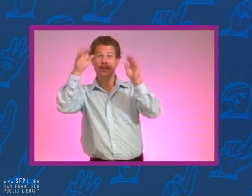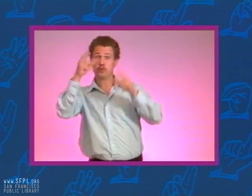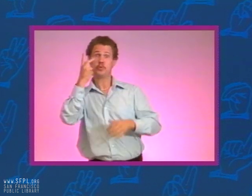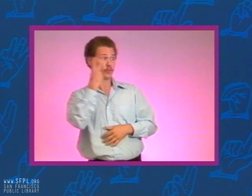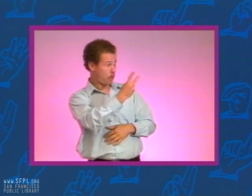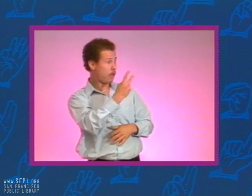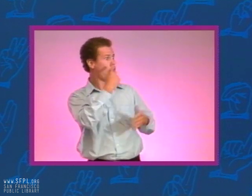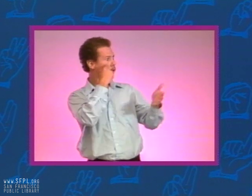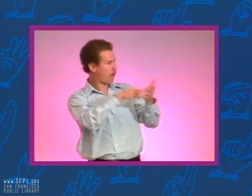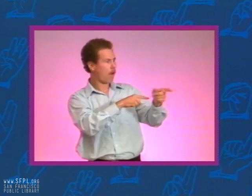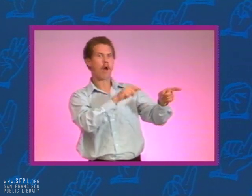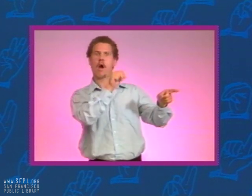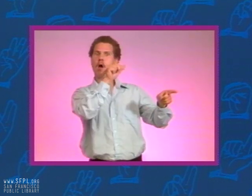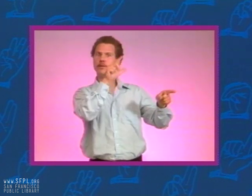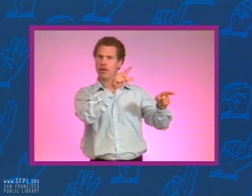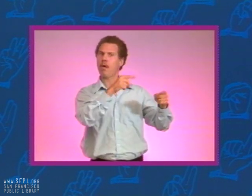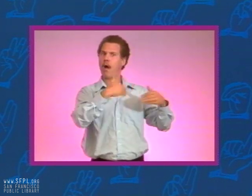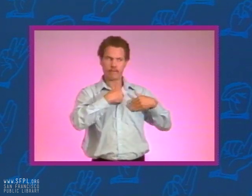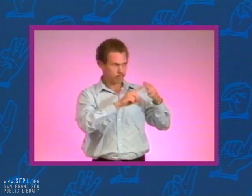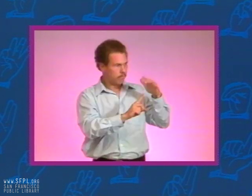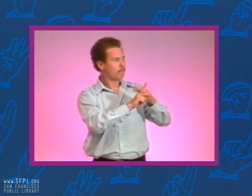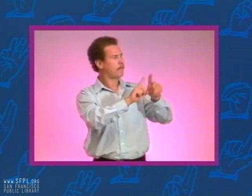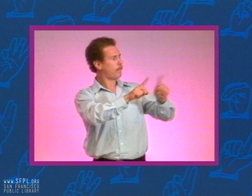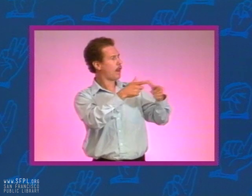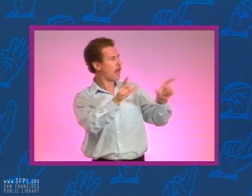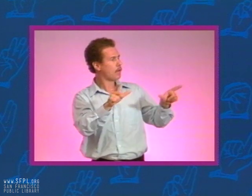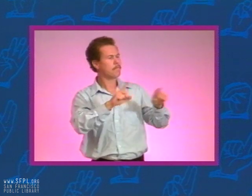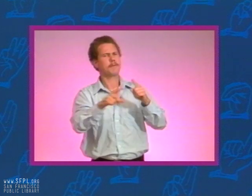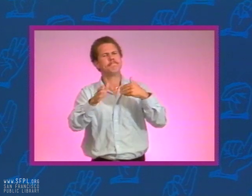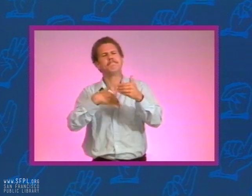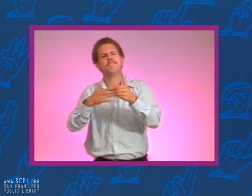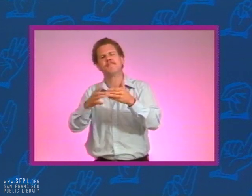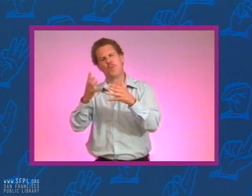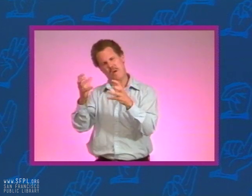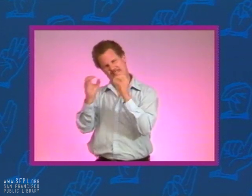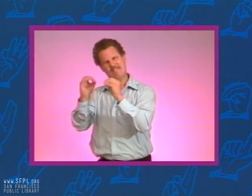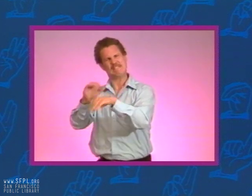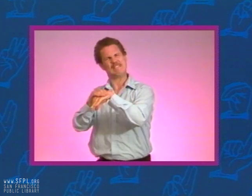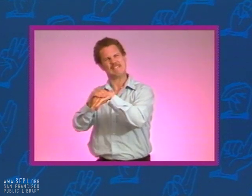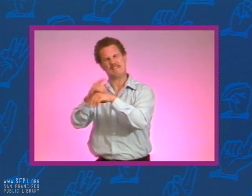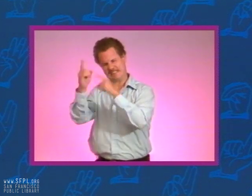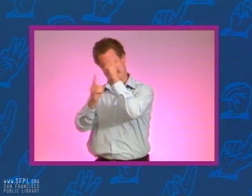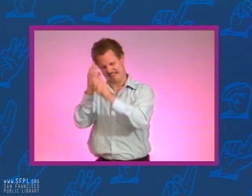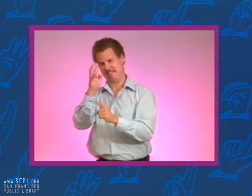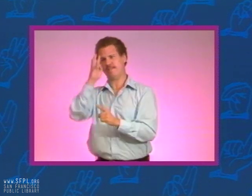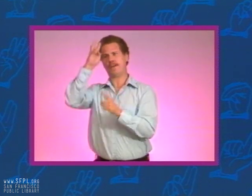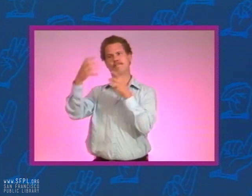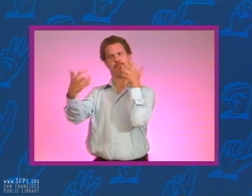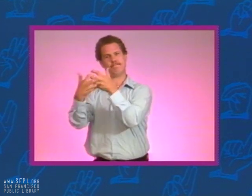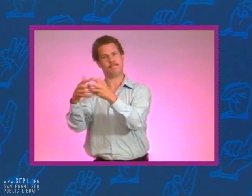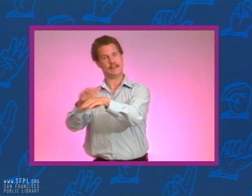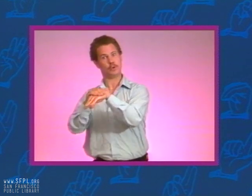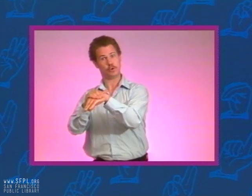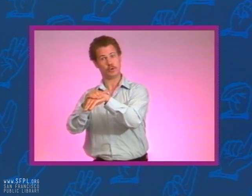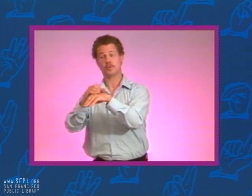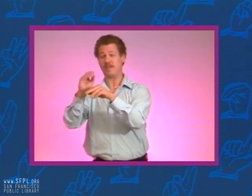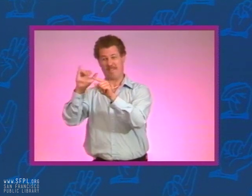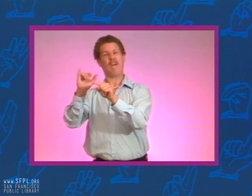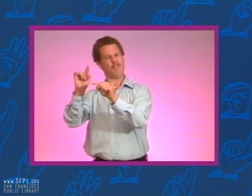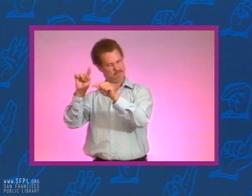classroom gradually increased. However, in spite of research validating ASL as a language in its own right,